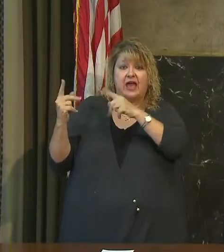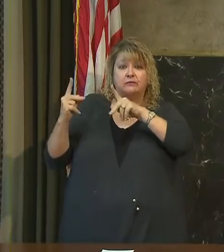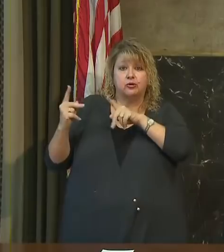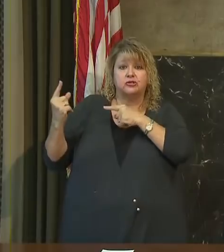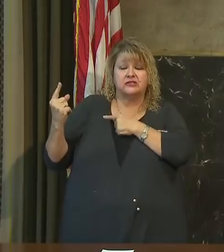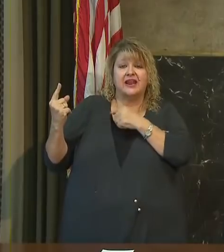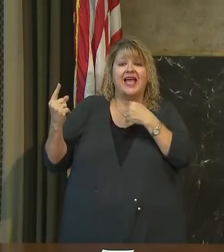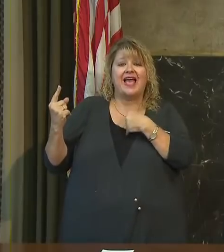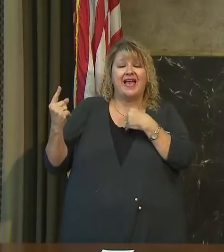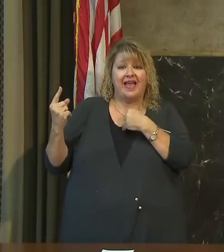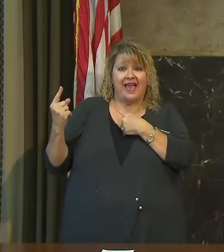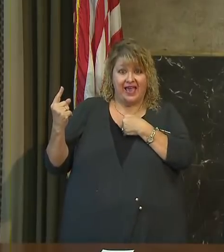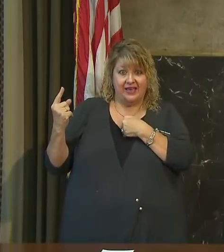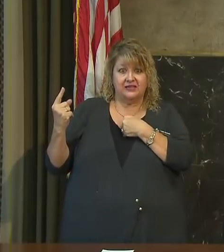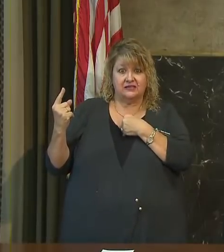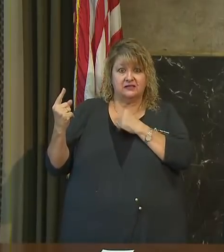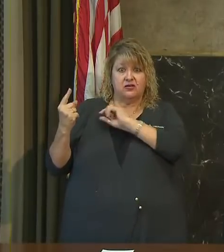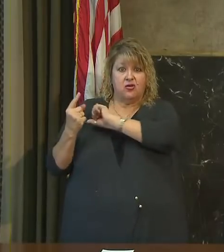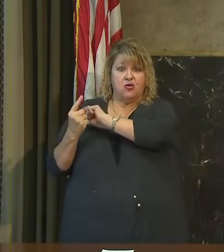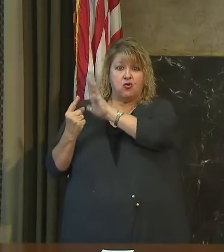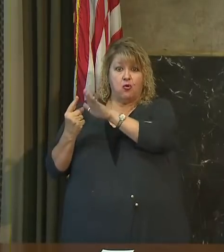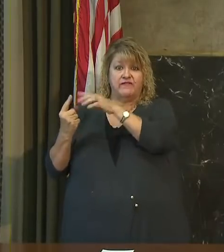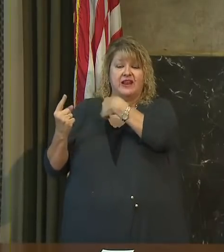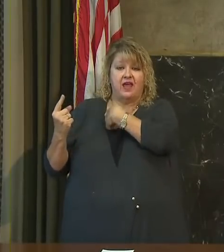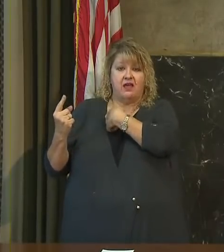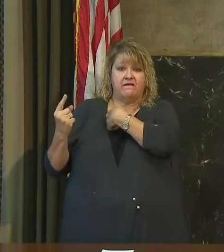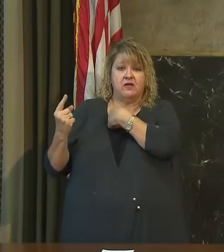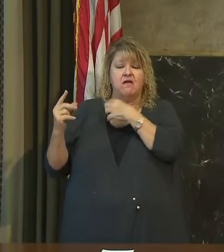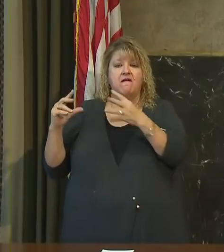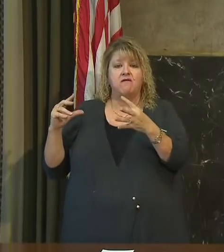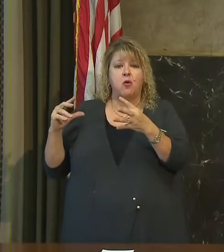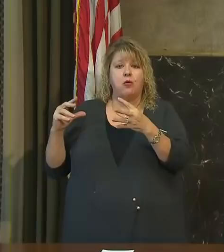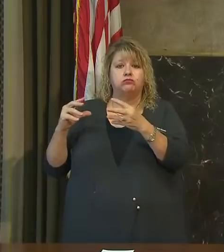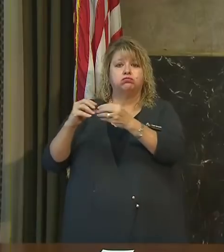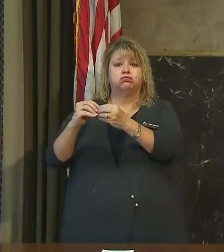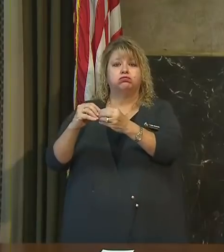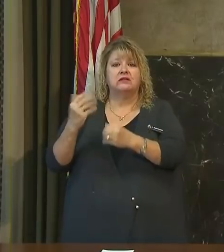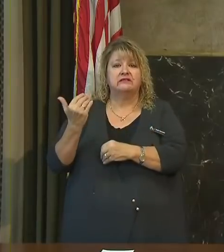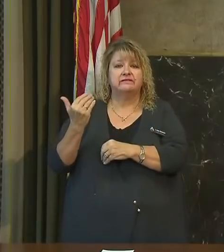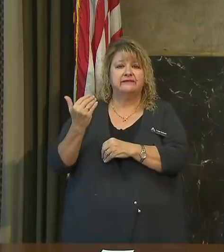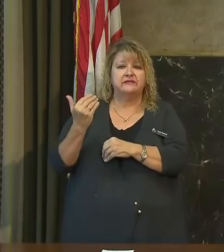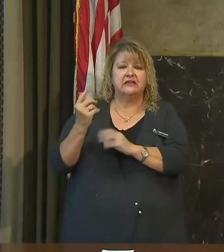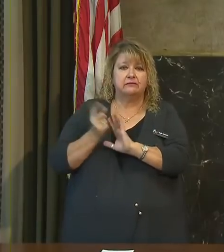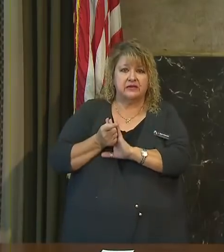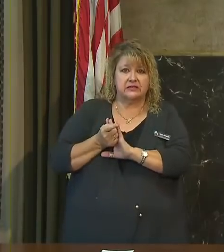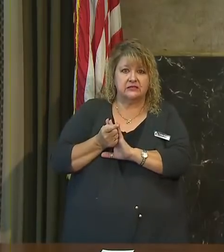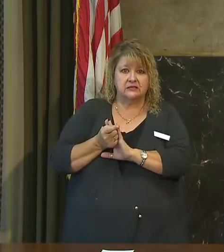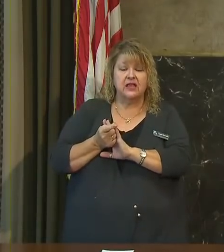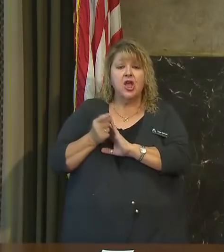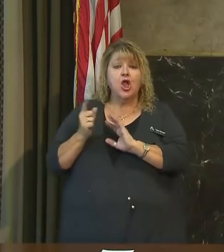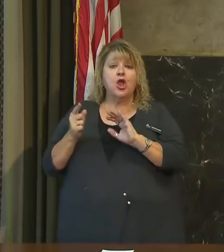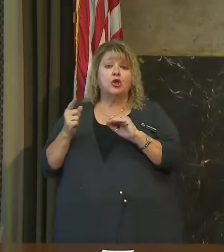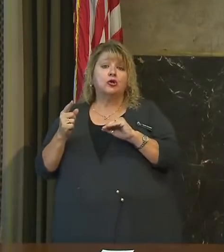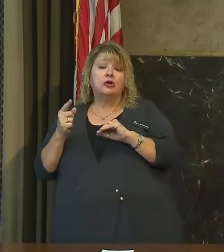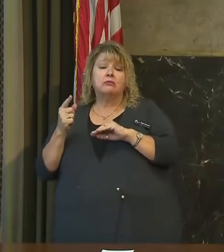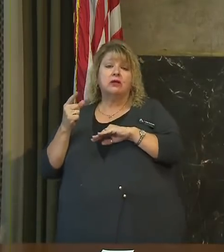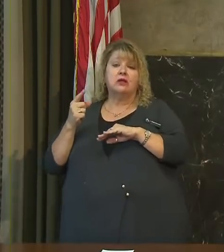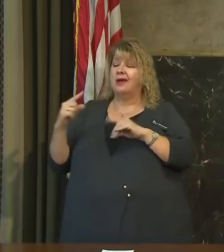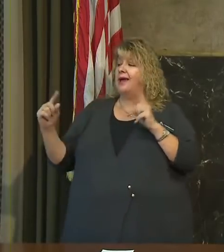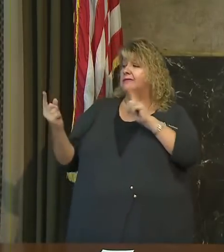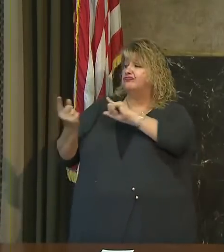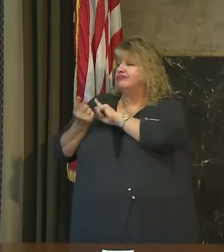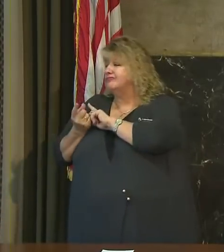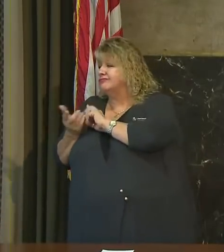a cumulative 15 minutes or longer, which can be added up over a day or something like that. Now, of course, anytime you take a